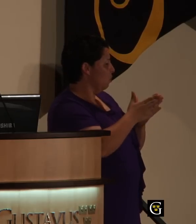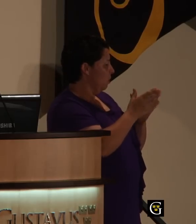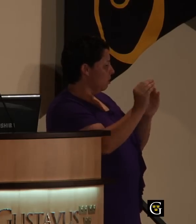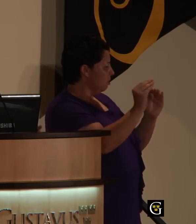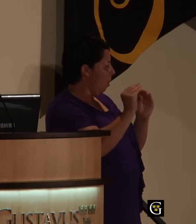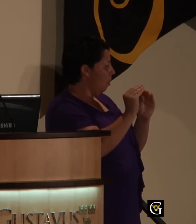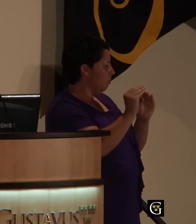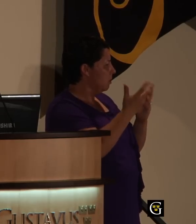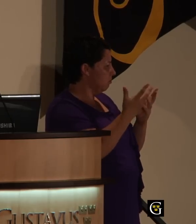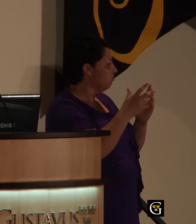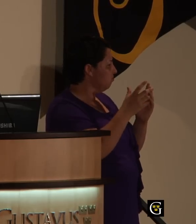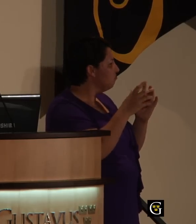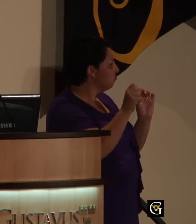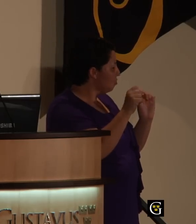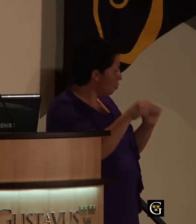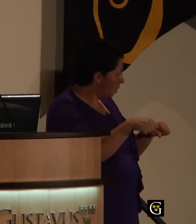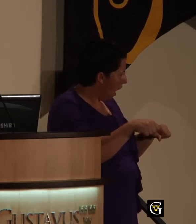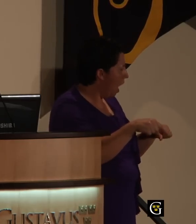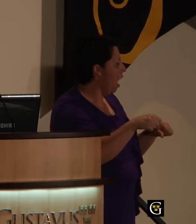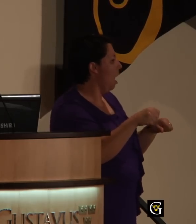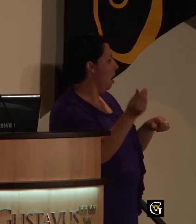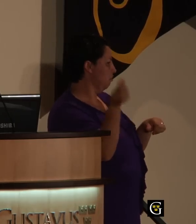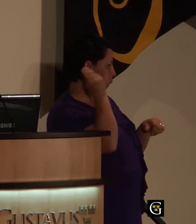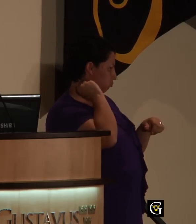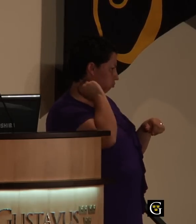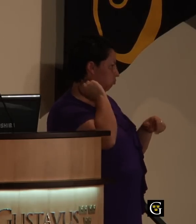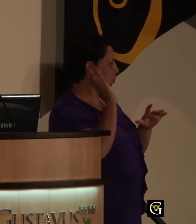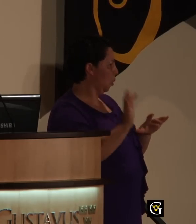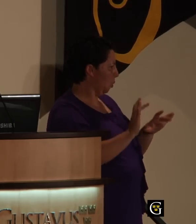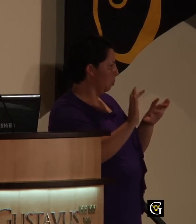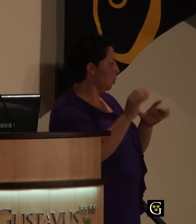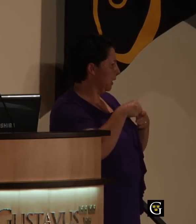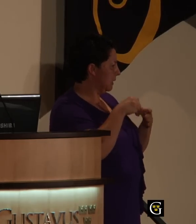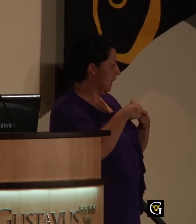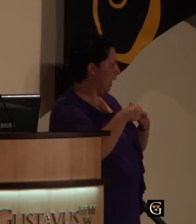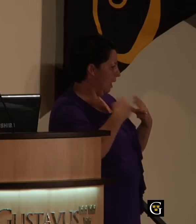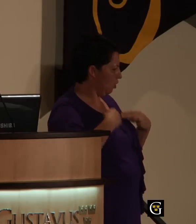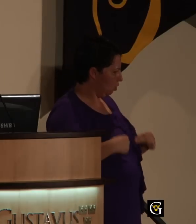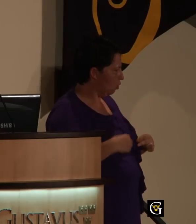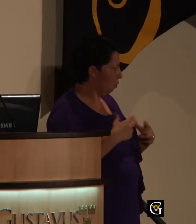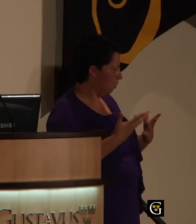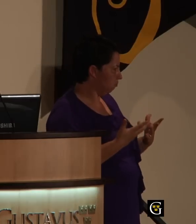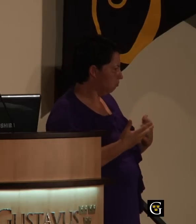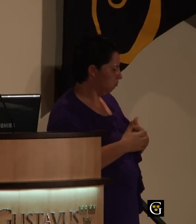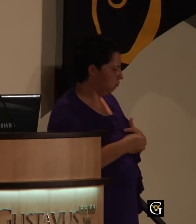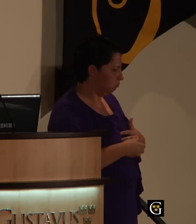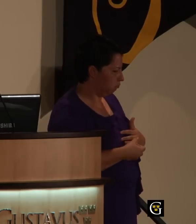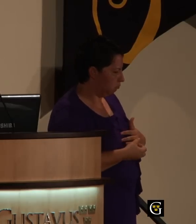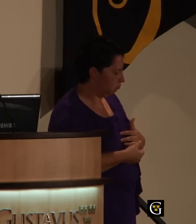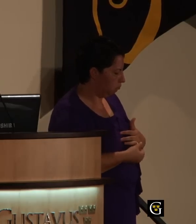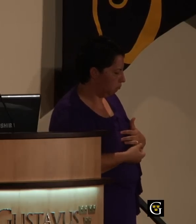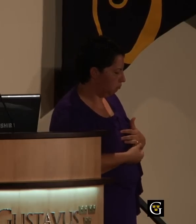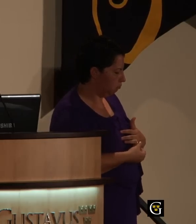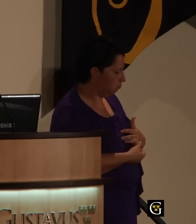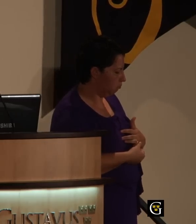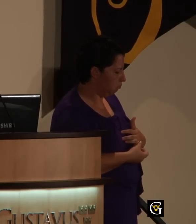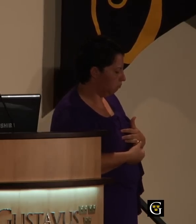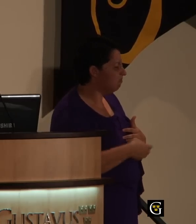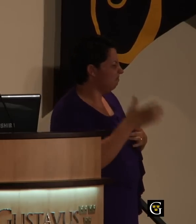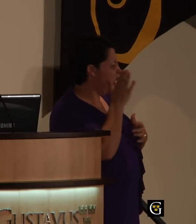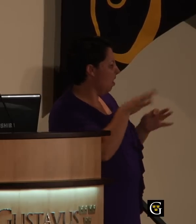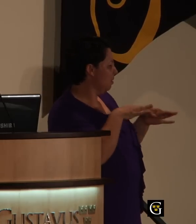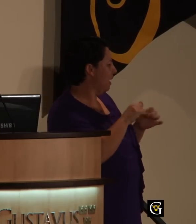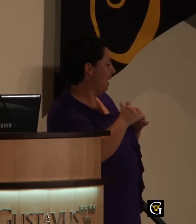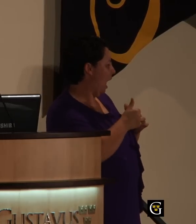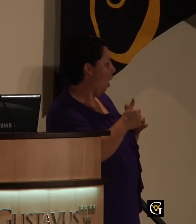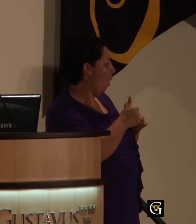computer inside a human body and make it believe that it's hearing. And I'll explain how my cochlear implant works in a moment. So